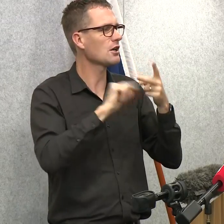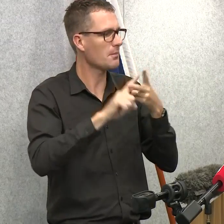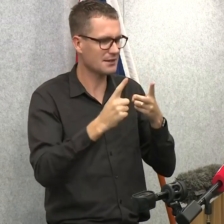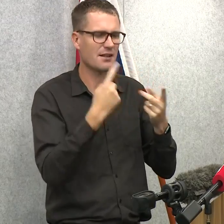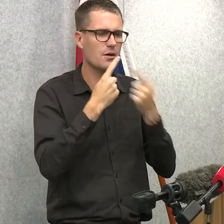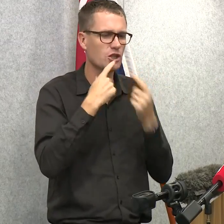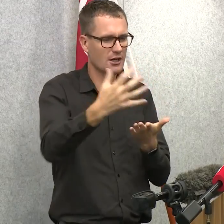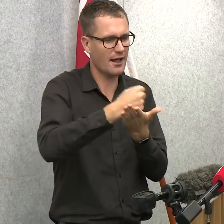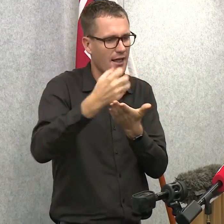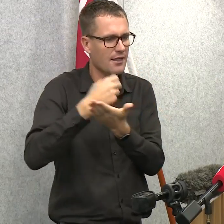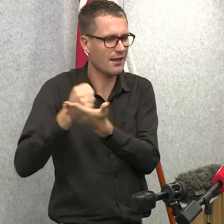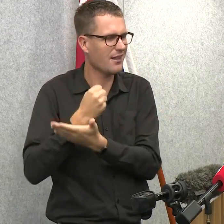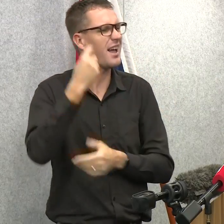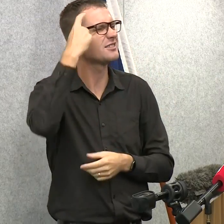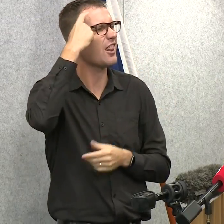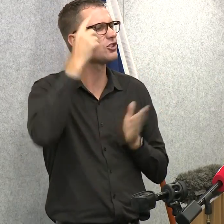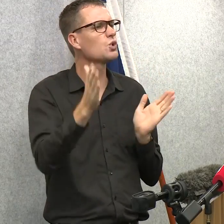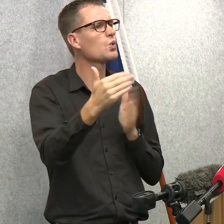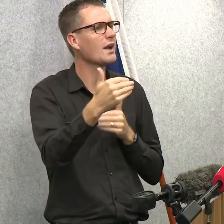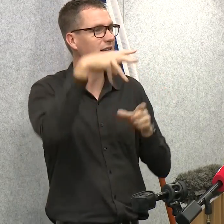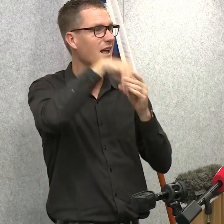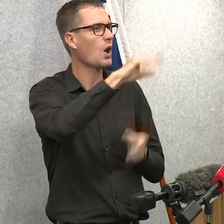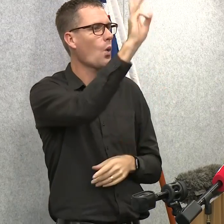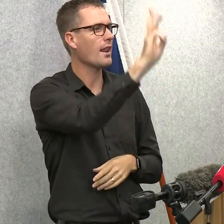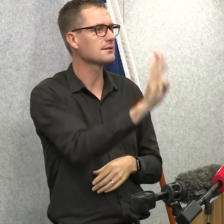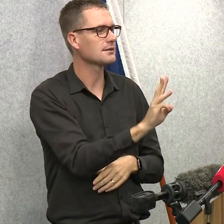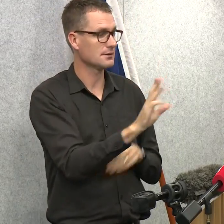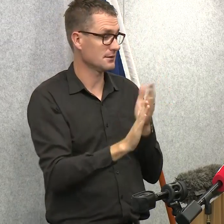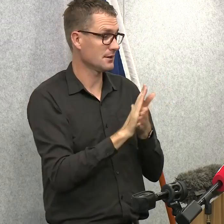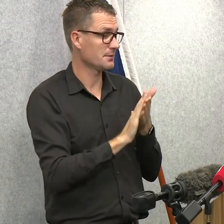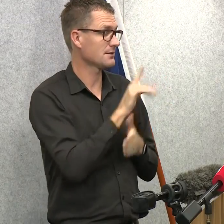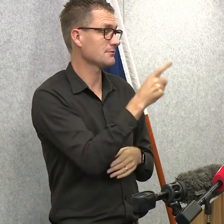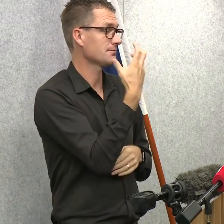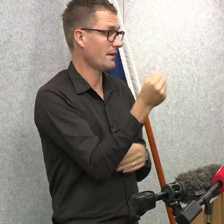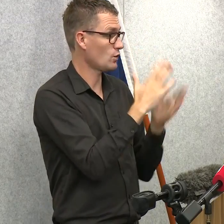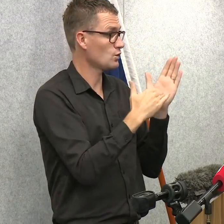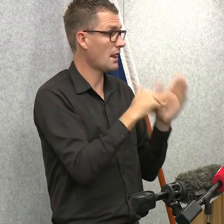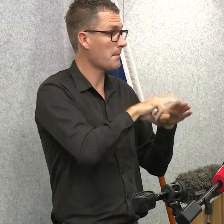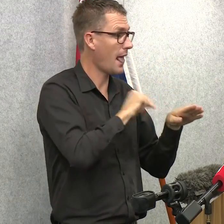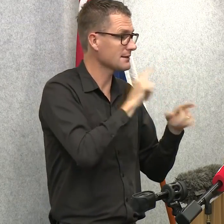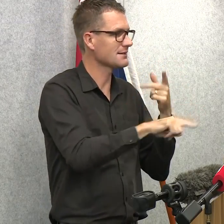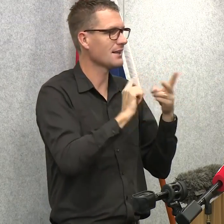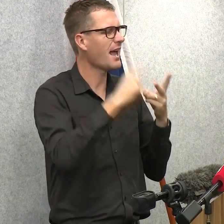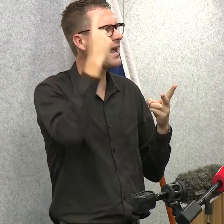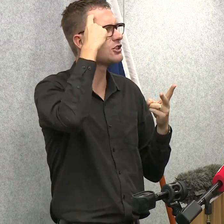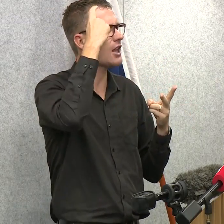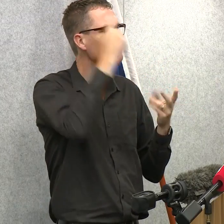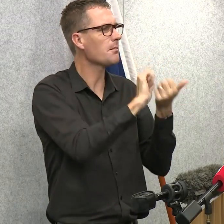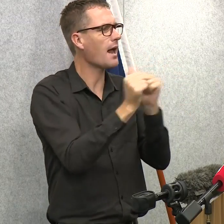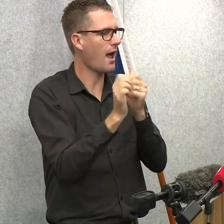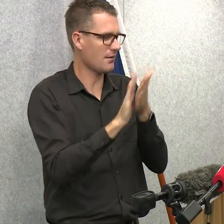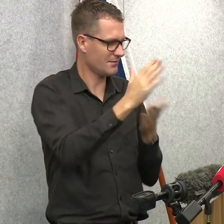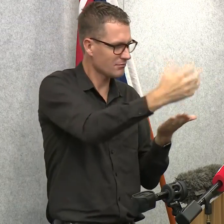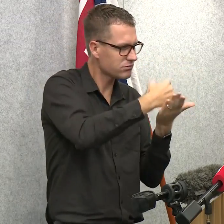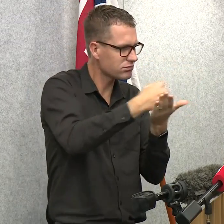that involves the New Zealand Police, our intelligence partners, and partners from all around the world. So we have